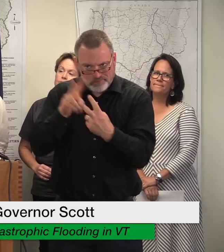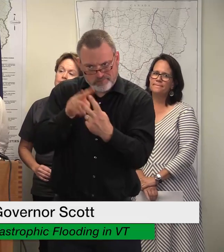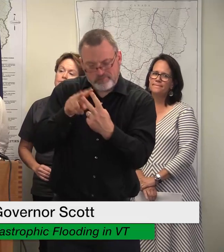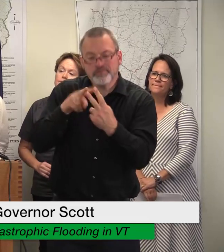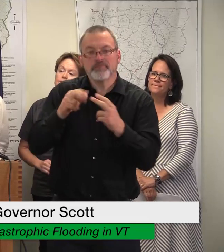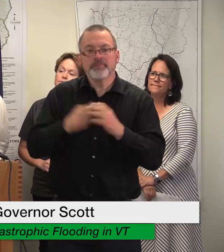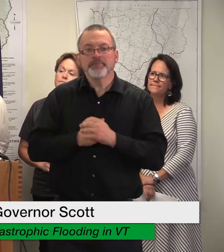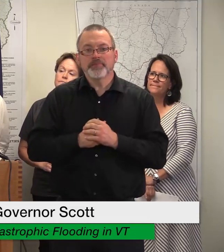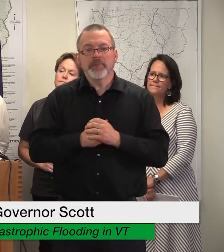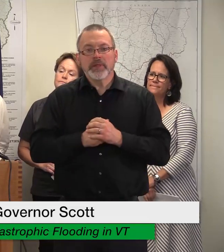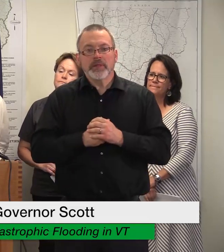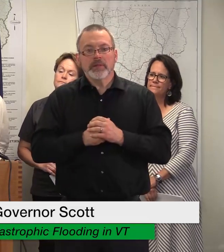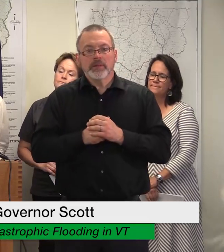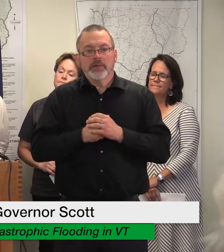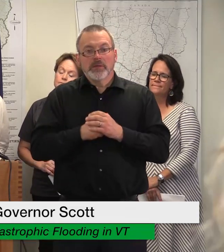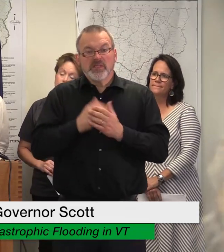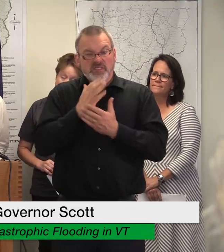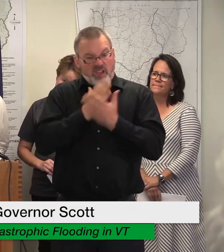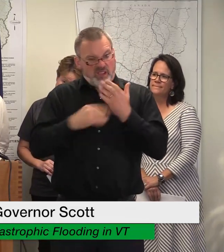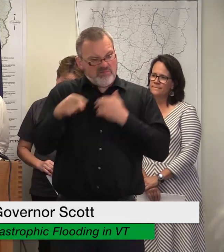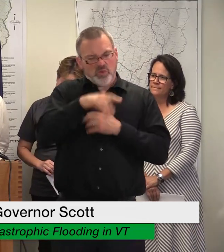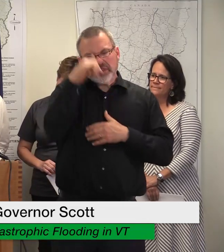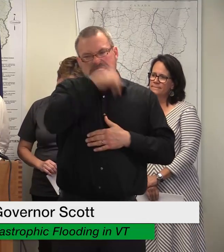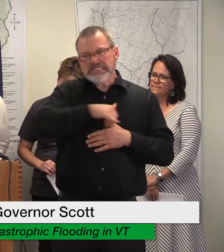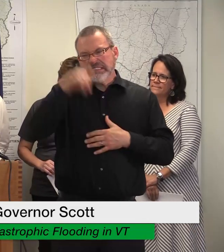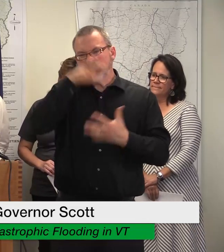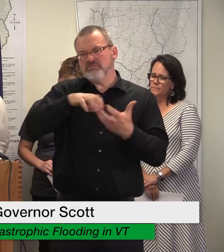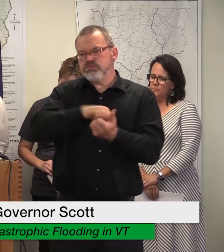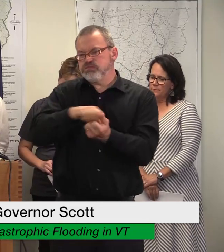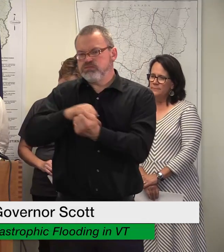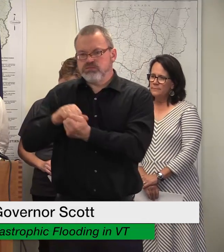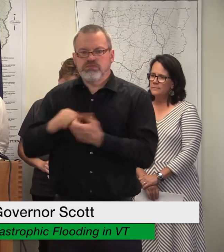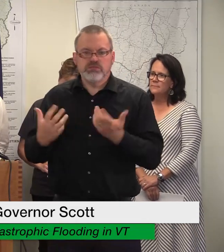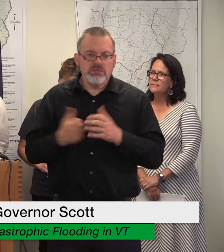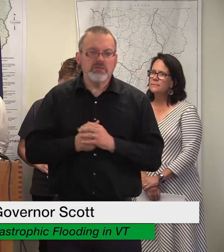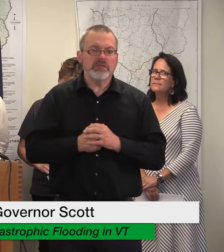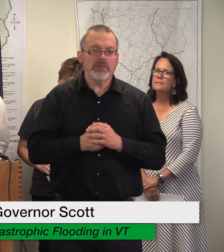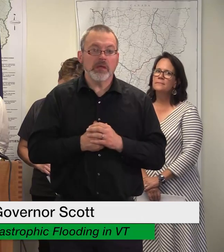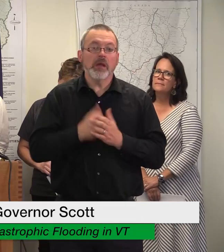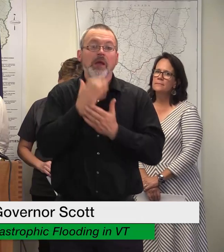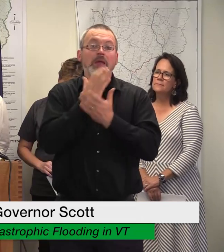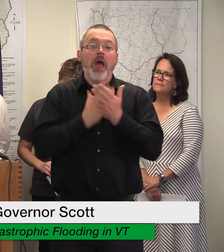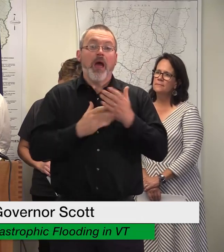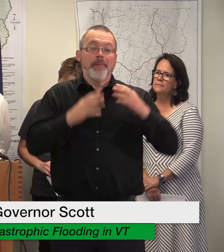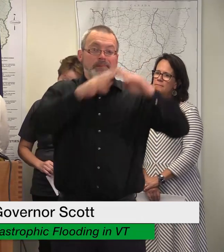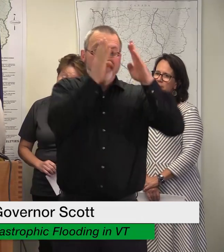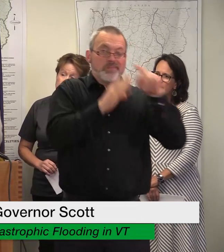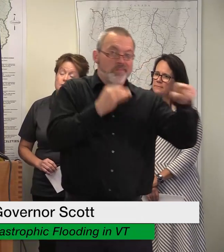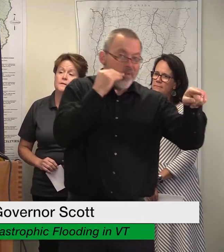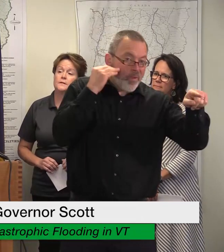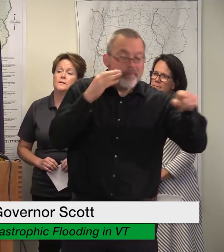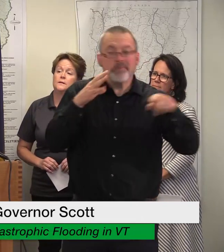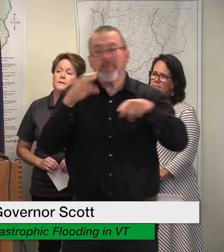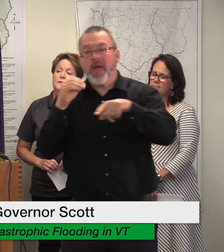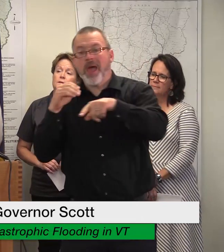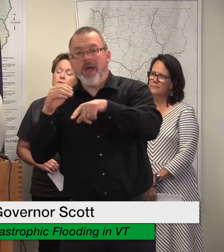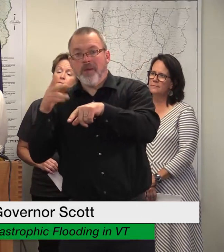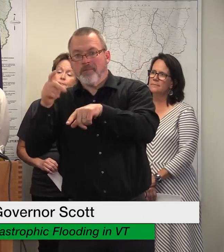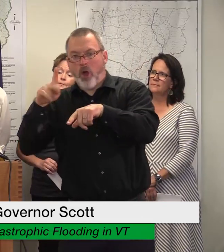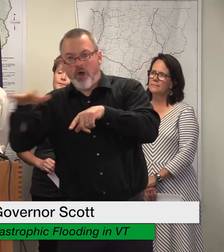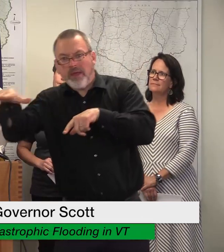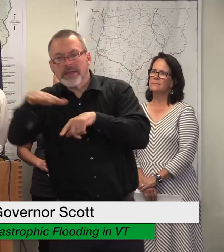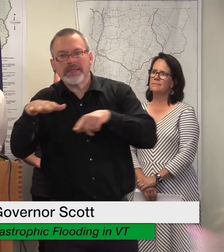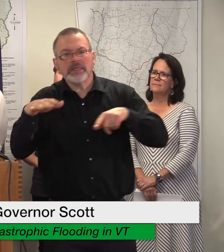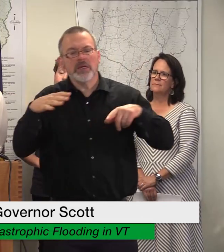had significant impacts from the flooding, and individual homeowners and park owners have specific recovery challenges and